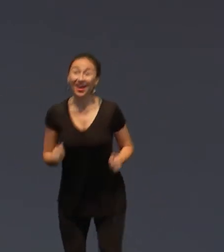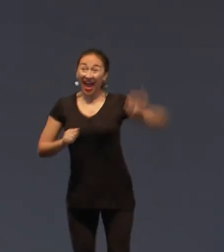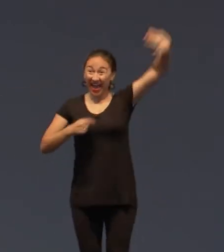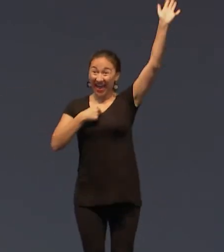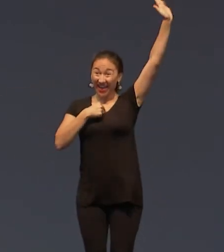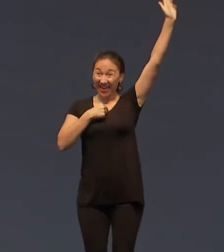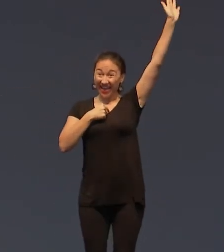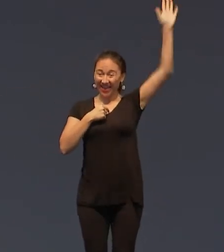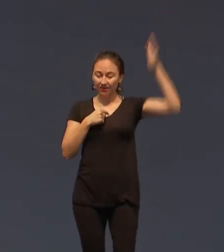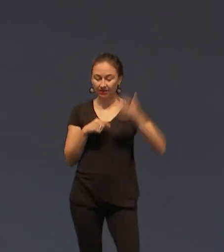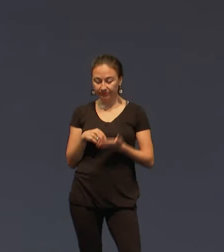answer?